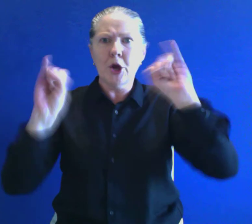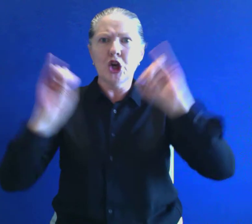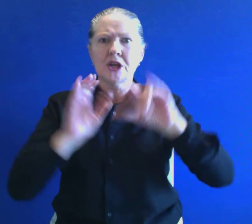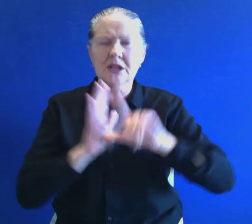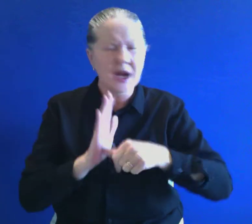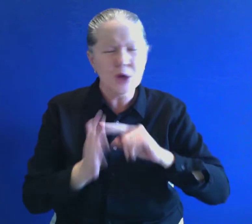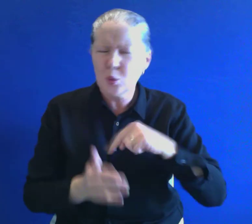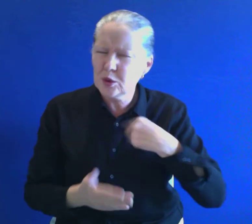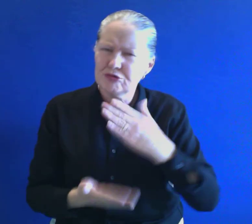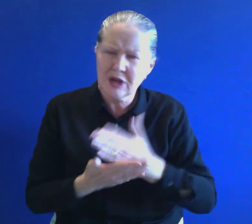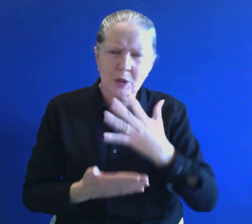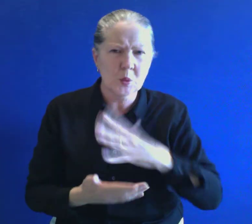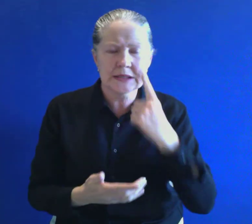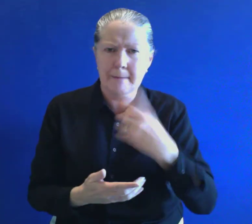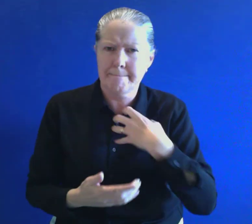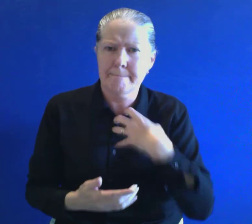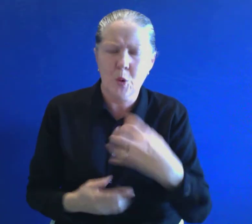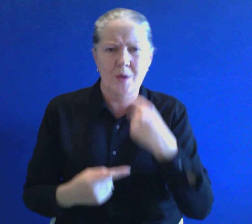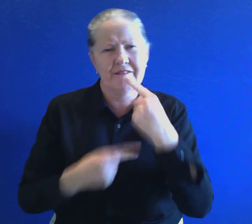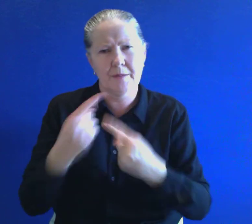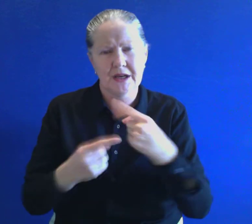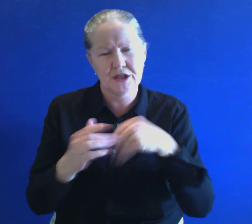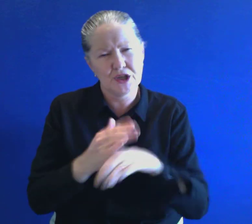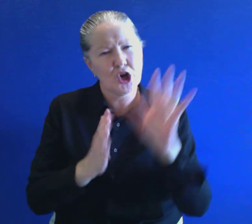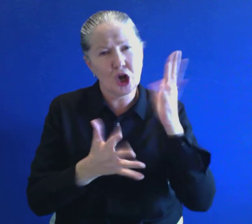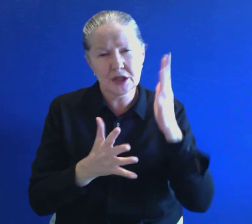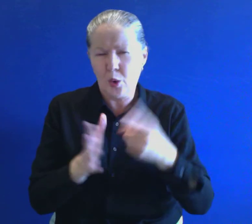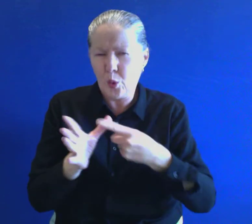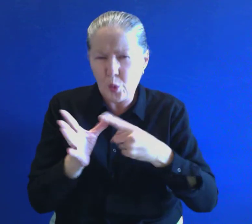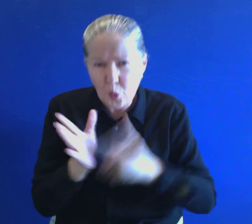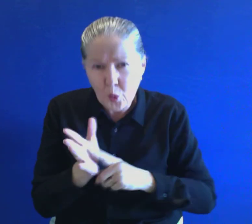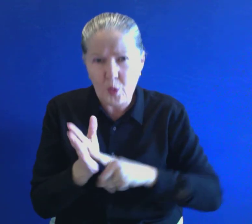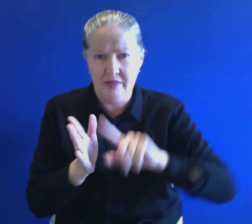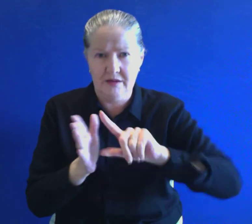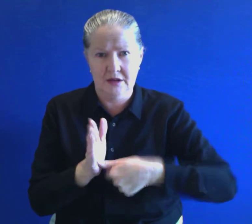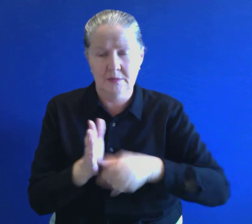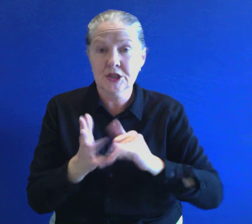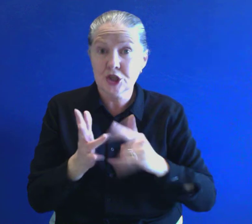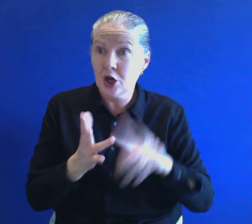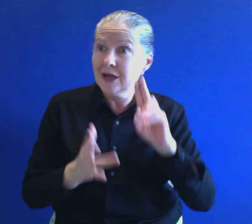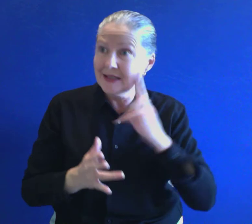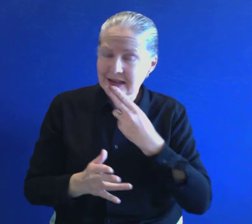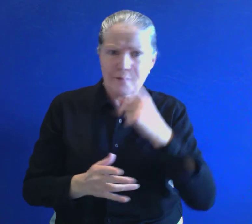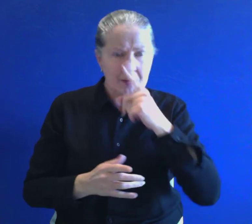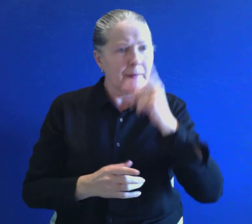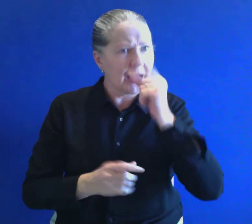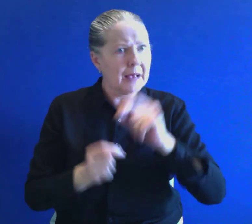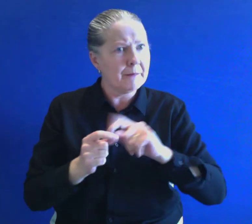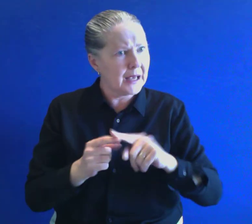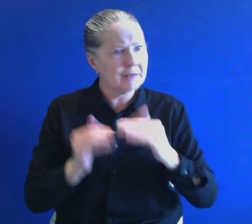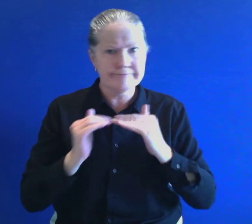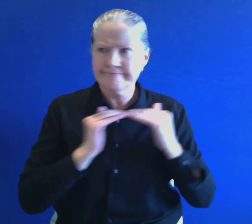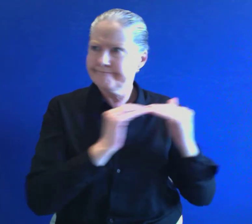see is more information in Auslan all of the time so that deaf people can activate their citizenship all of the time not